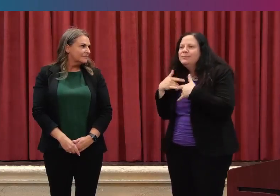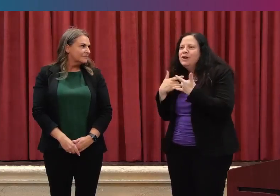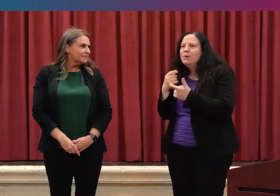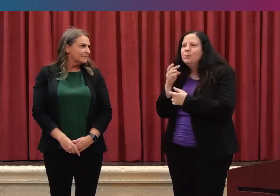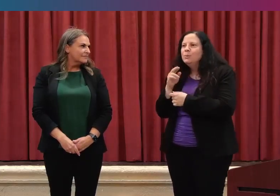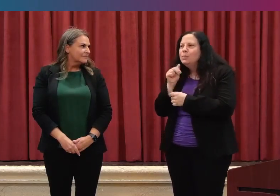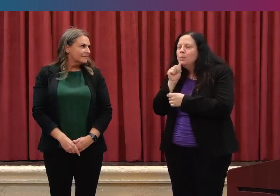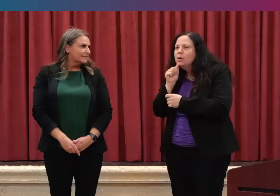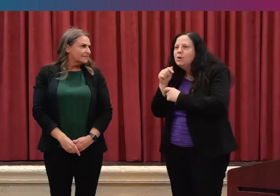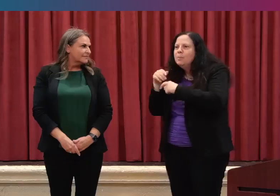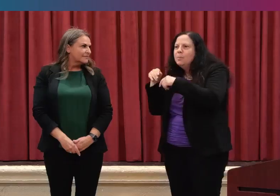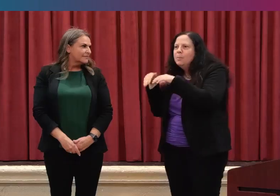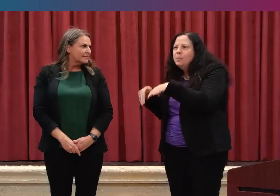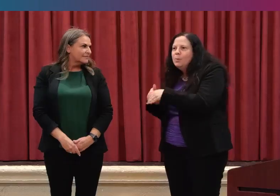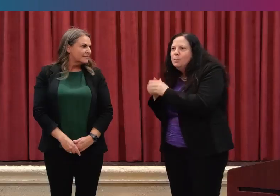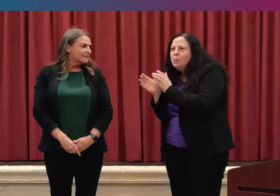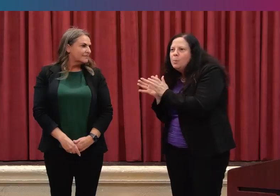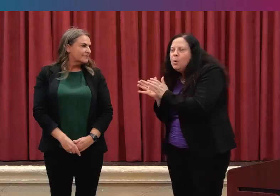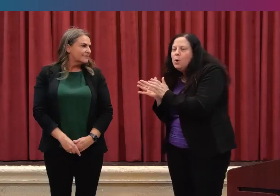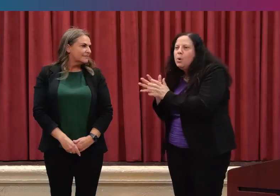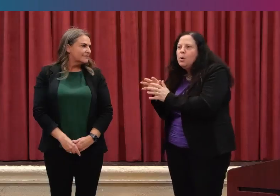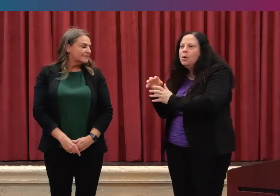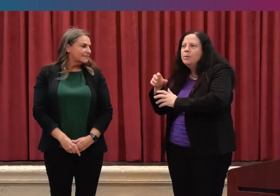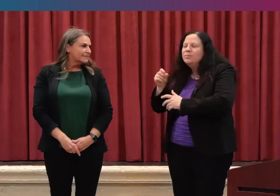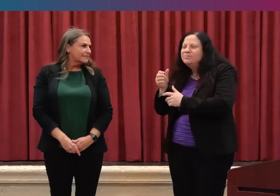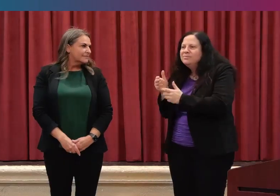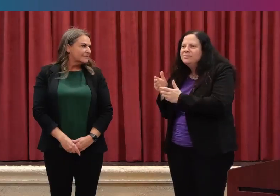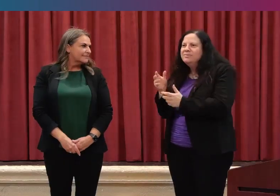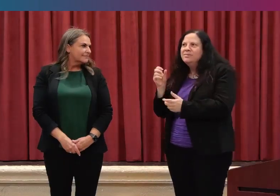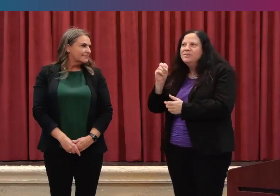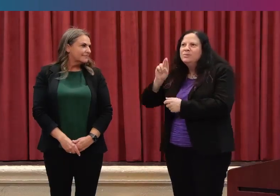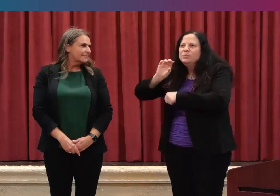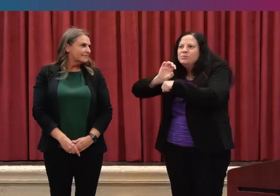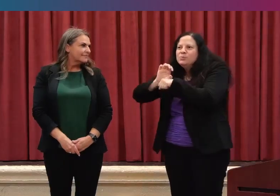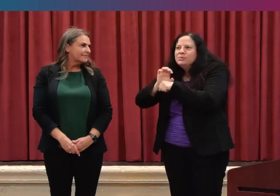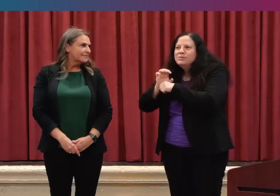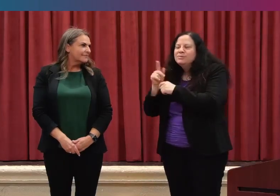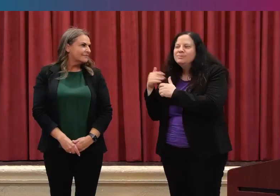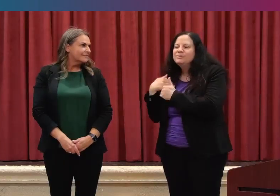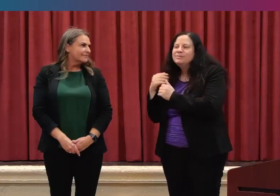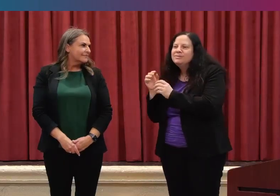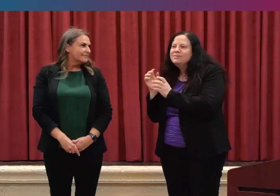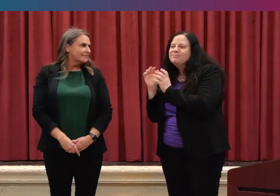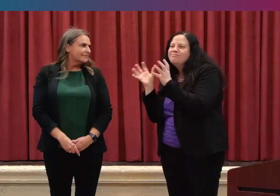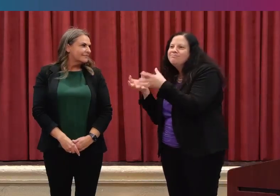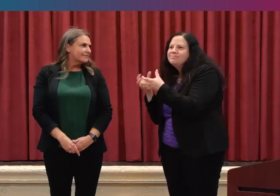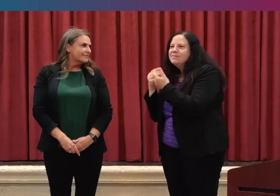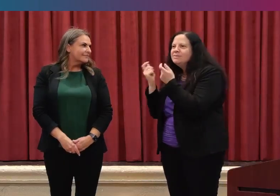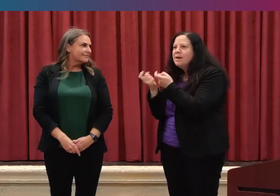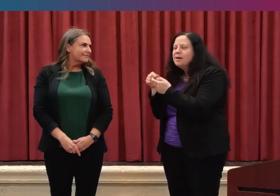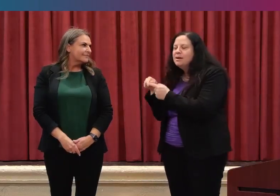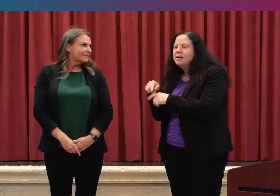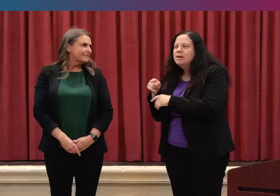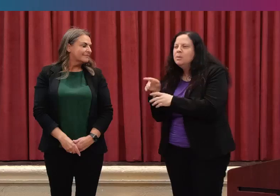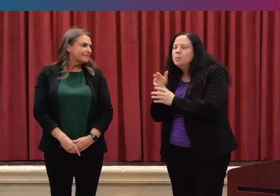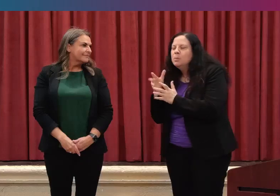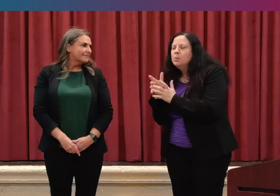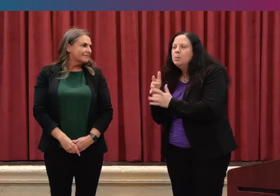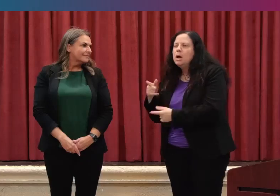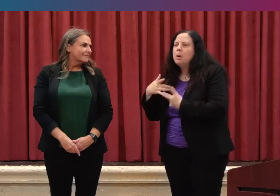private event or a private wedding, a very small, intimate wedding at somebody's home or at a small church,